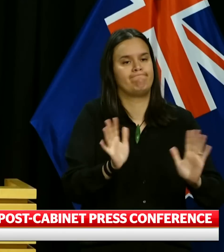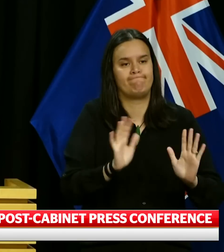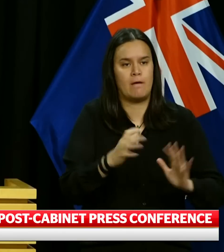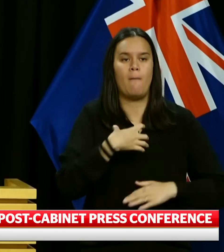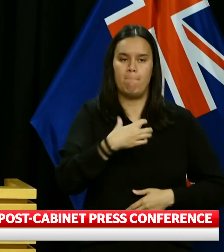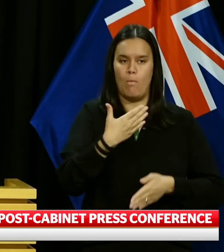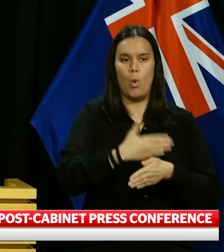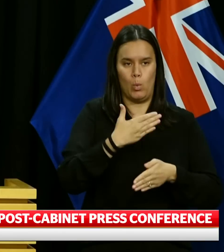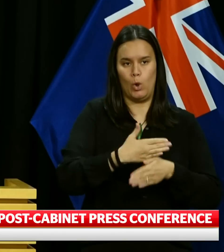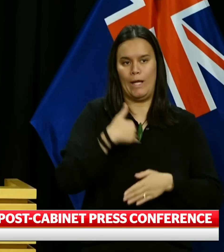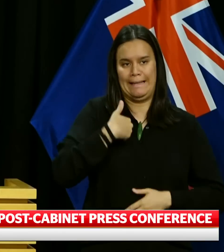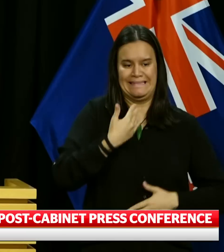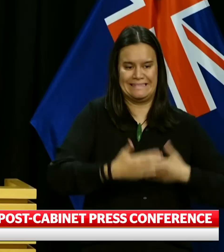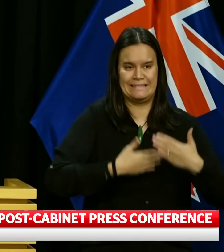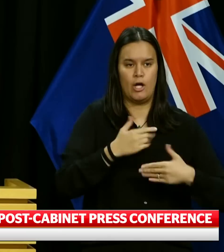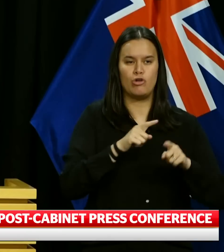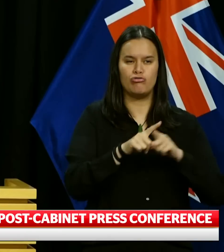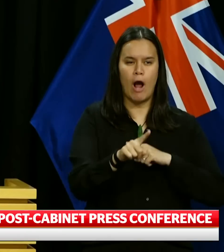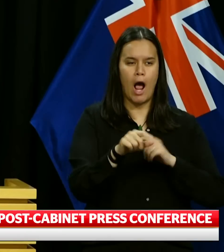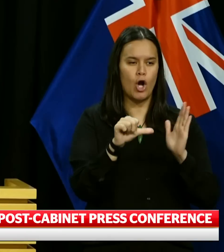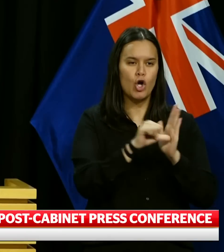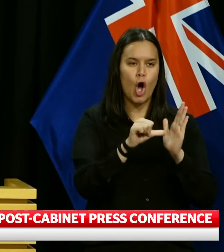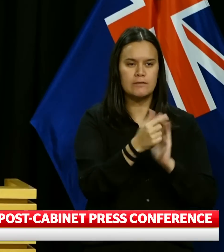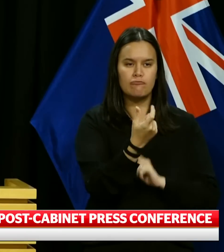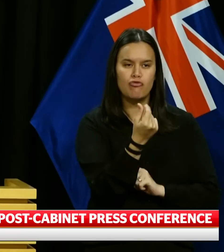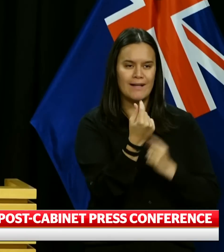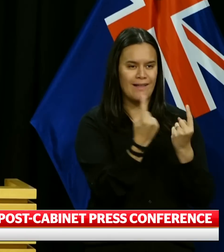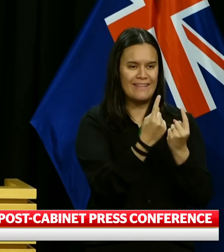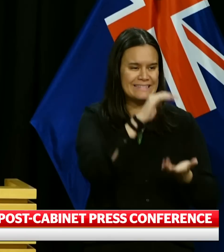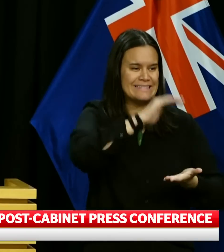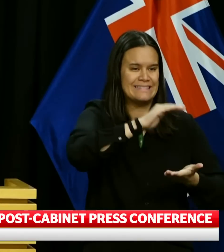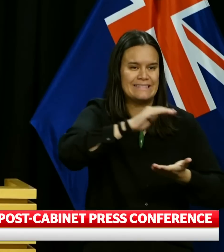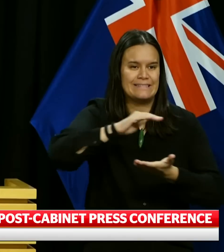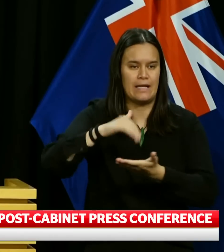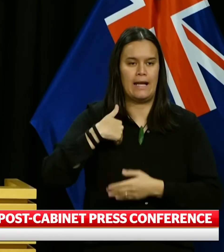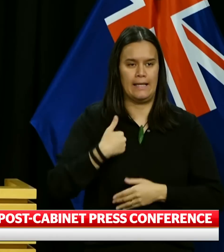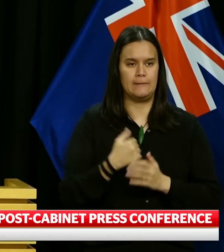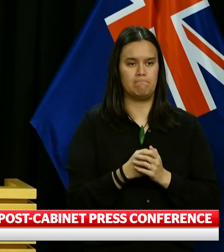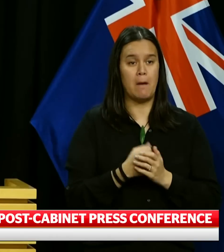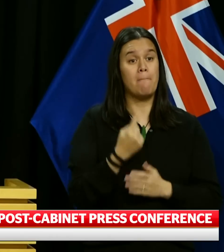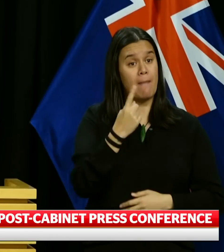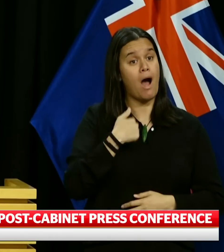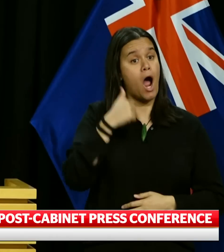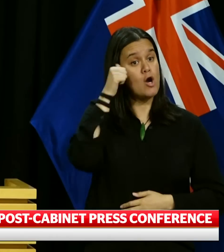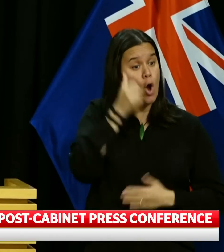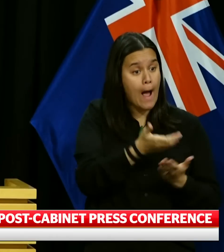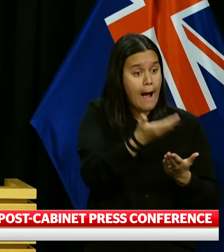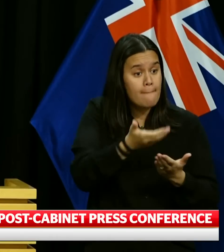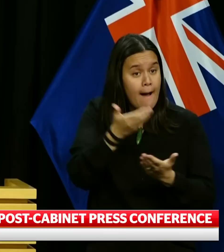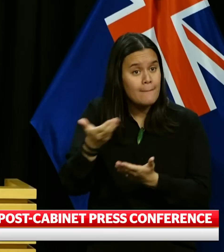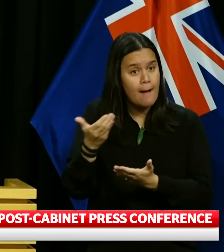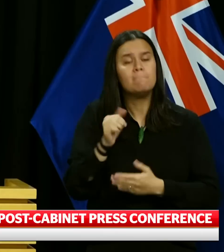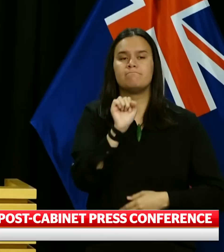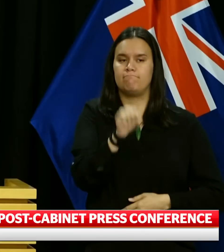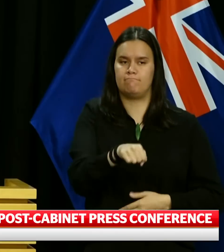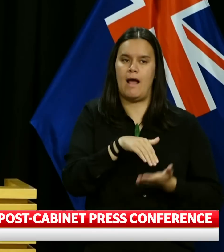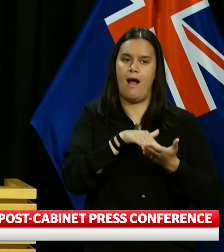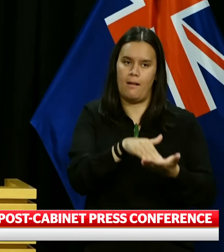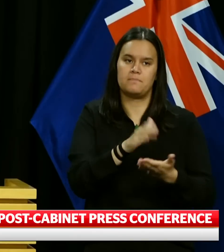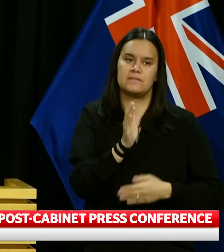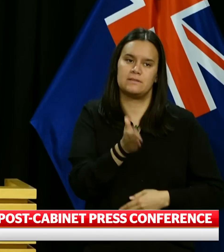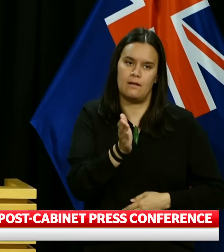down inflation and the cost of living, they will make a difference. And right now, I know that every bit helps when it comes to making ends meet.